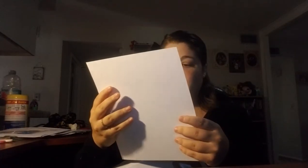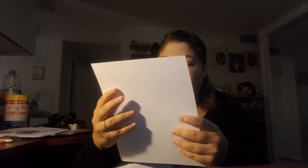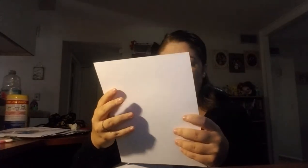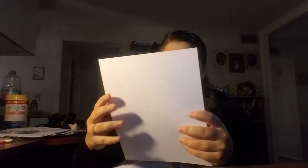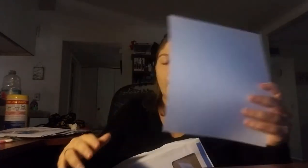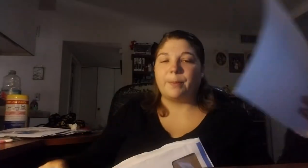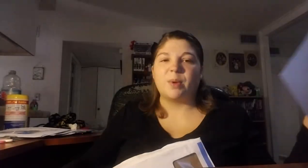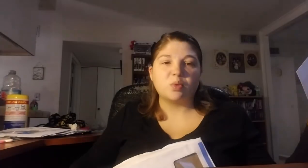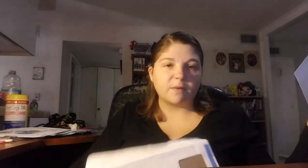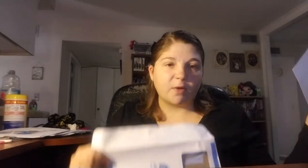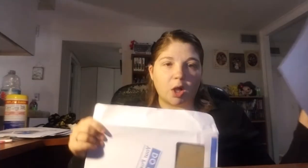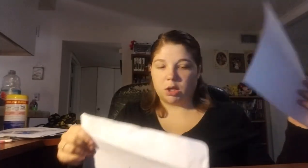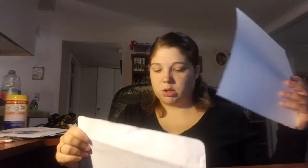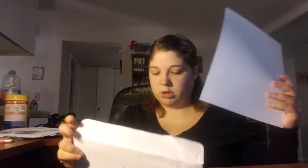She's so beautiful.